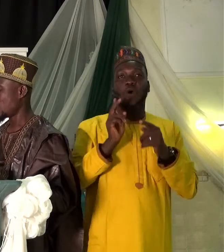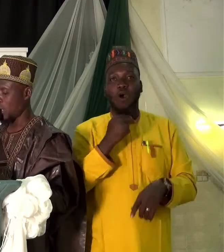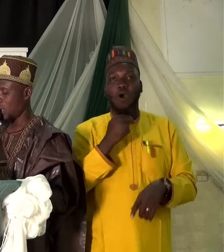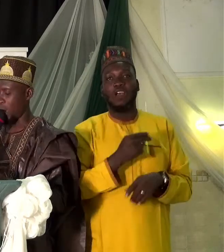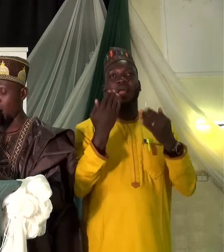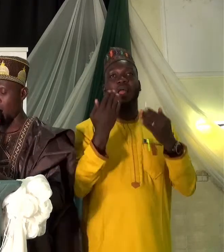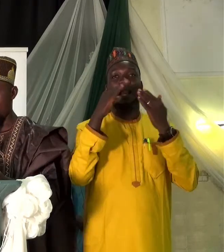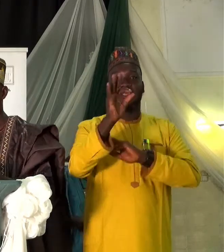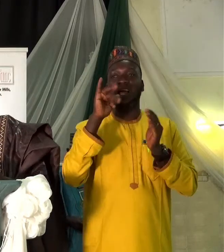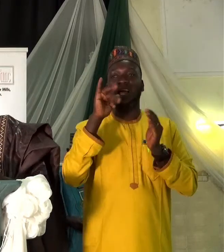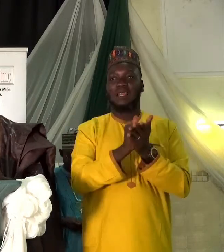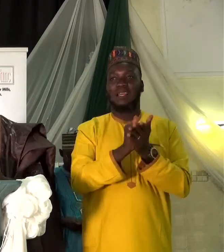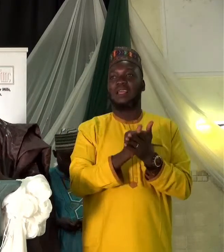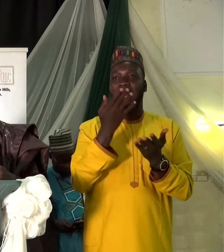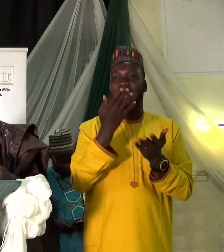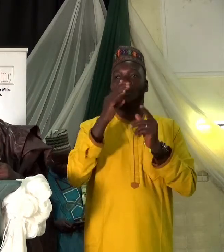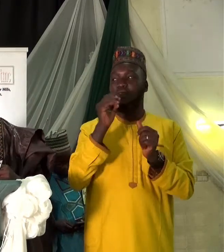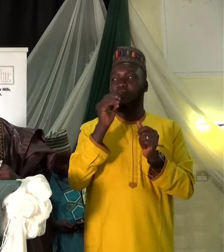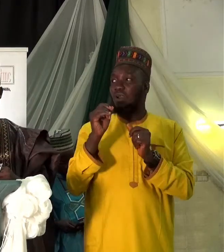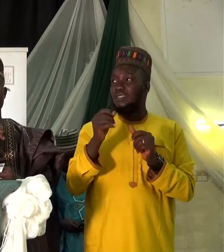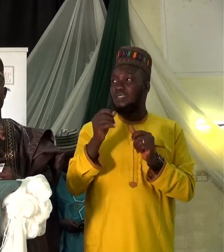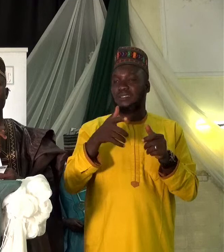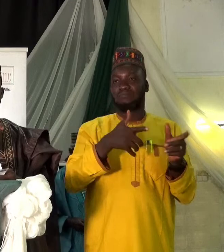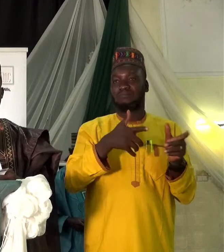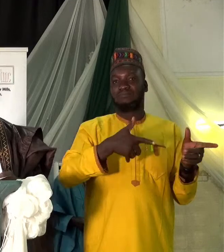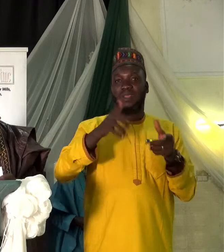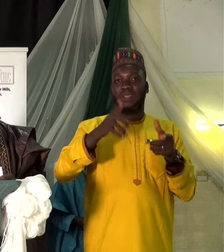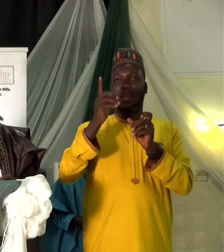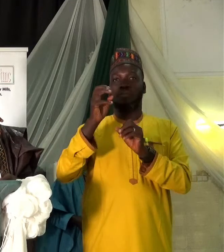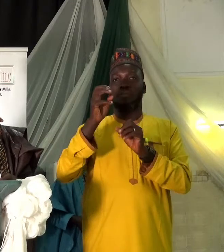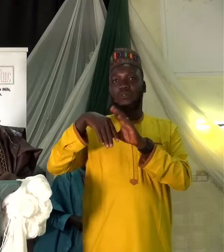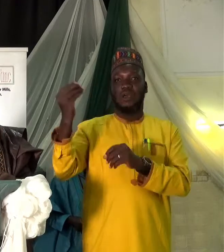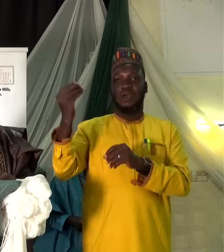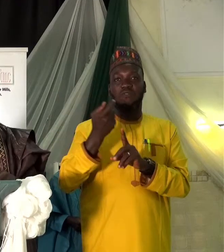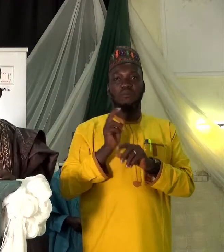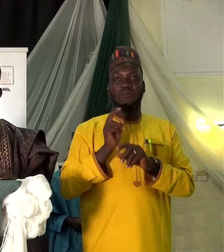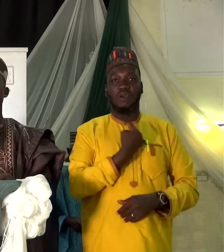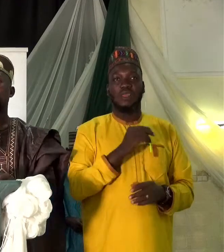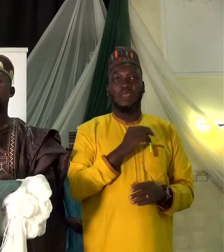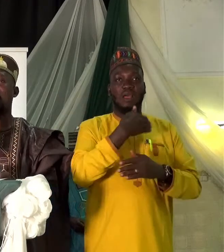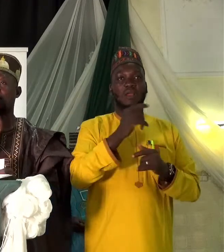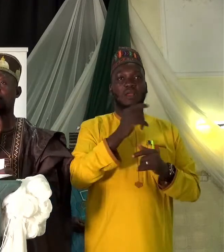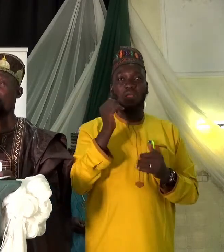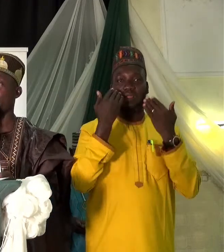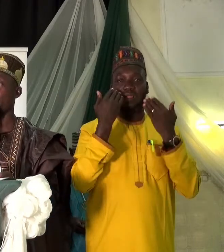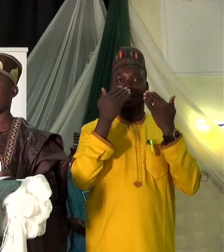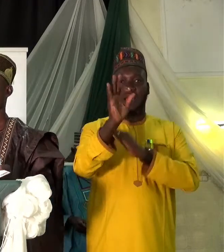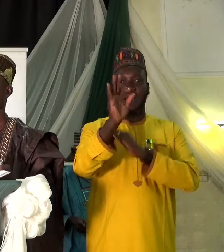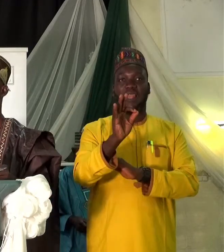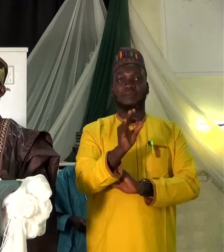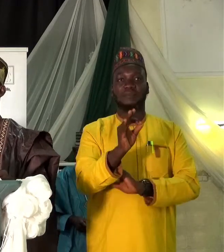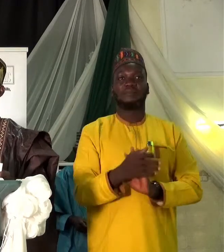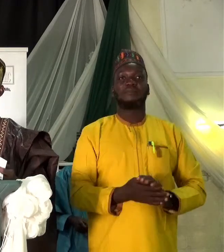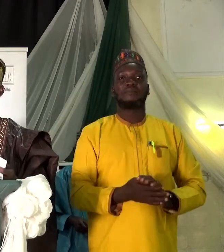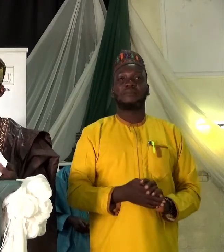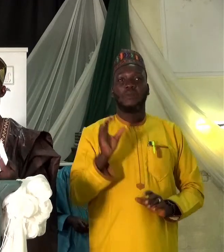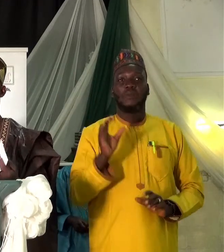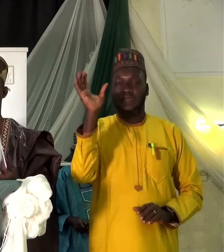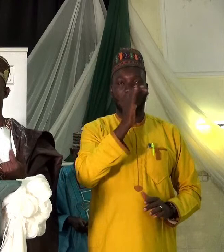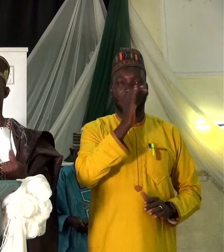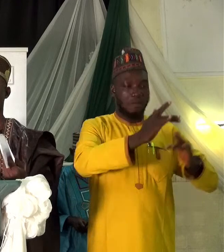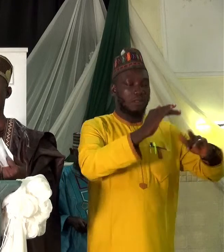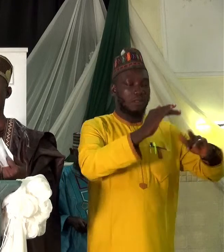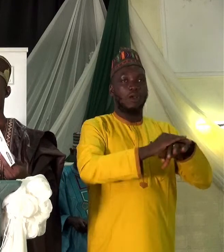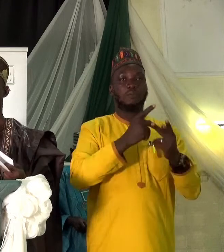laarin wa laila Allahumma amin leyin ti ati dupe ti ati tora leki ki atala fa nabi sallallahu alaihi